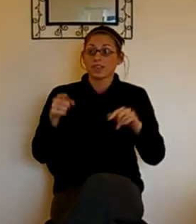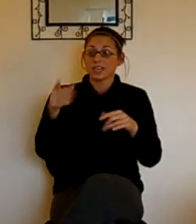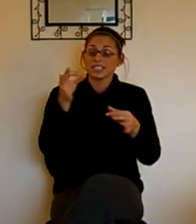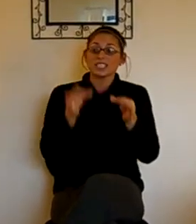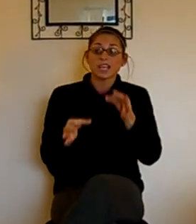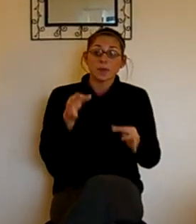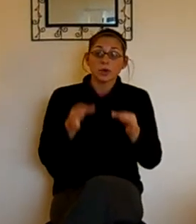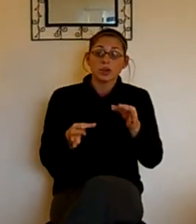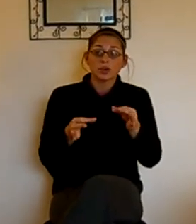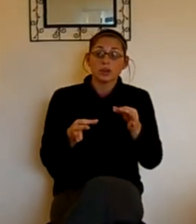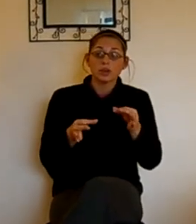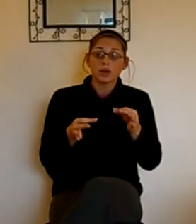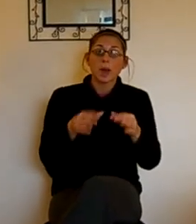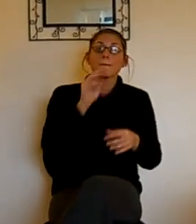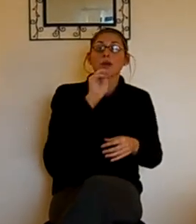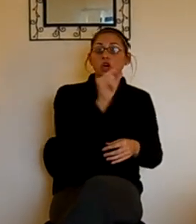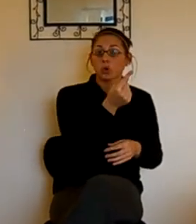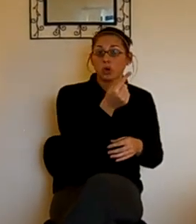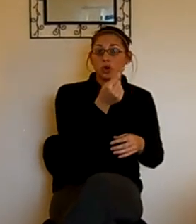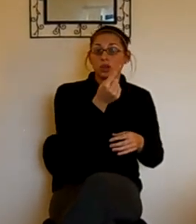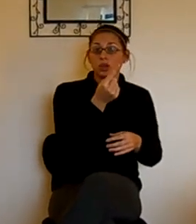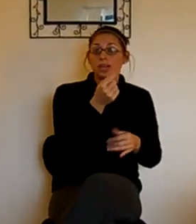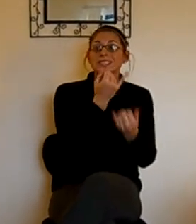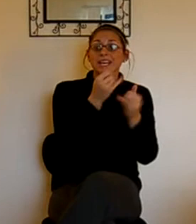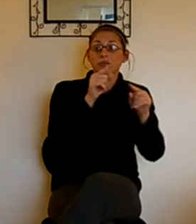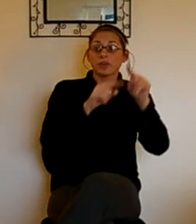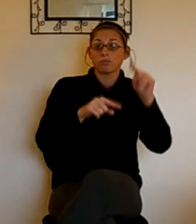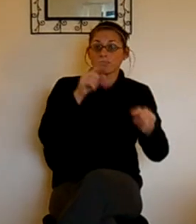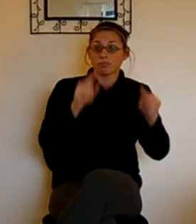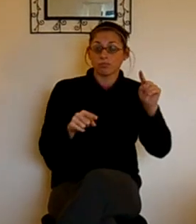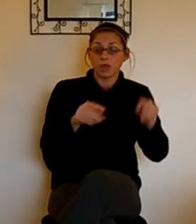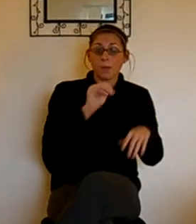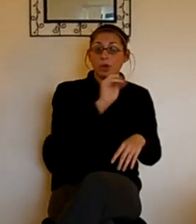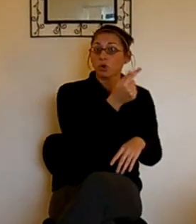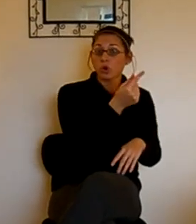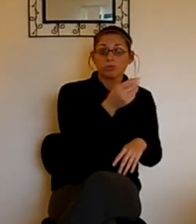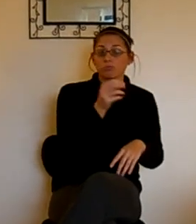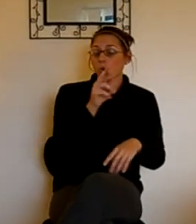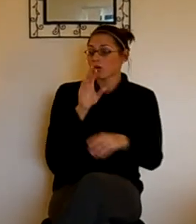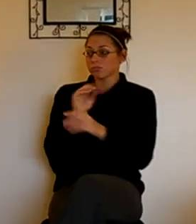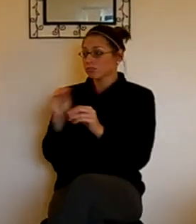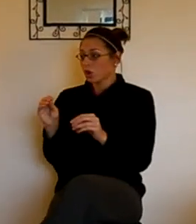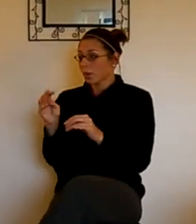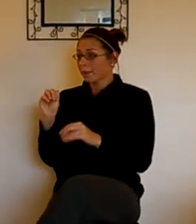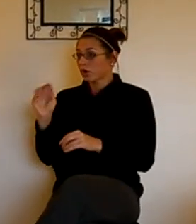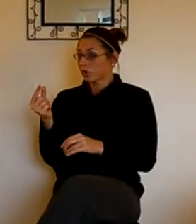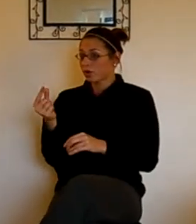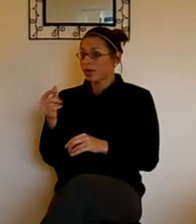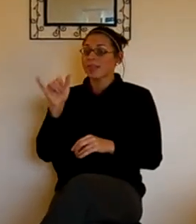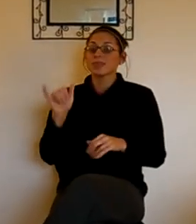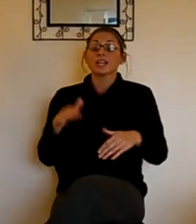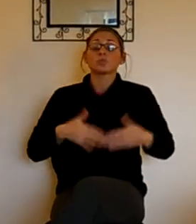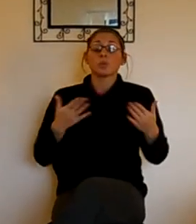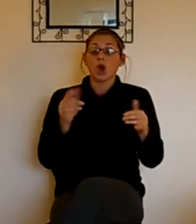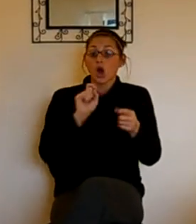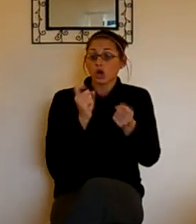be Miracle-Gro. Is there Miracle-Gro or is there not Miracle-Gro? That's what we're altering or changing in our